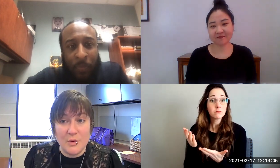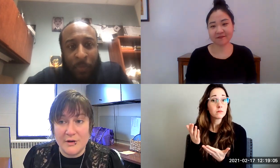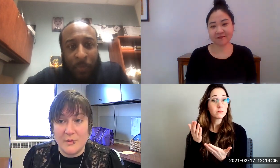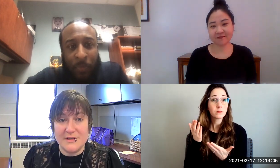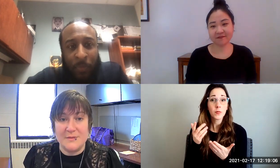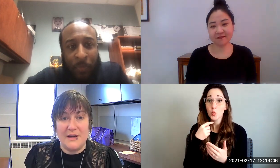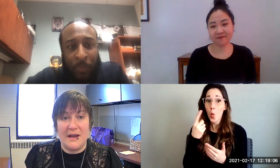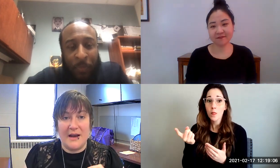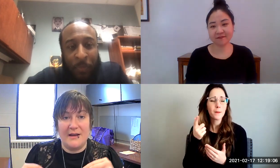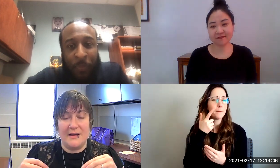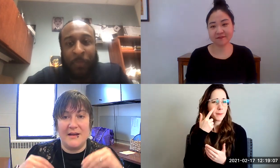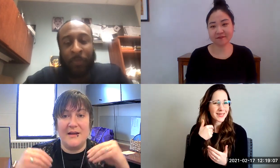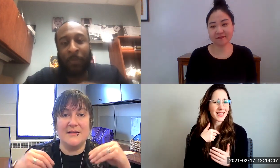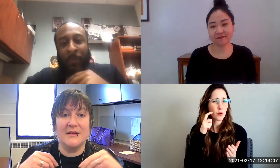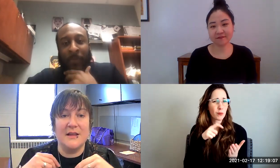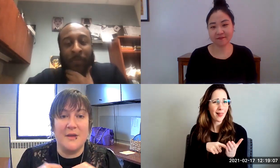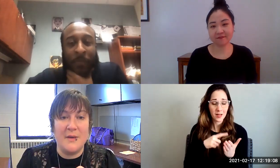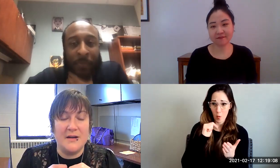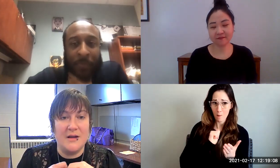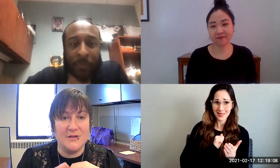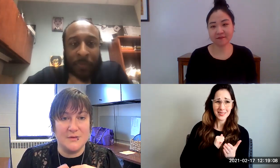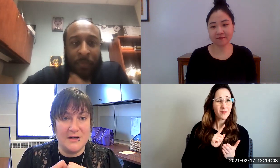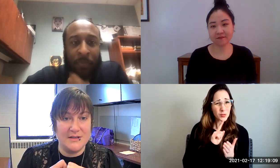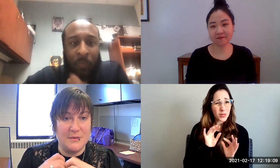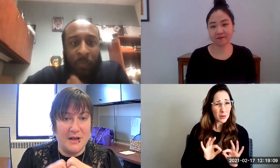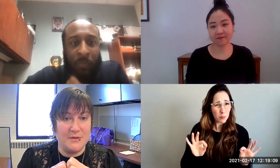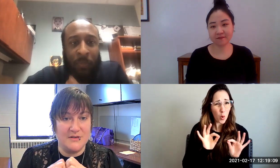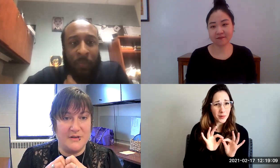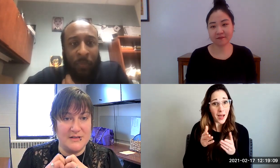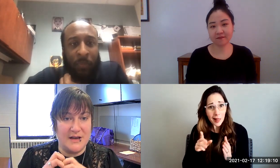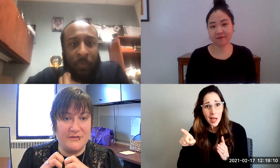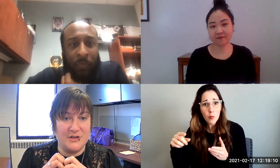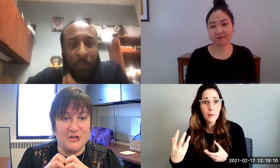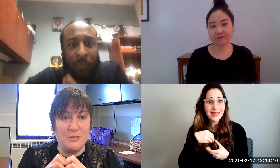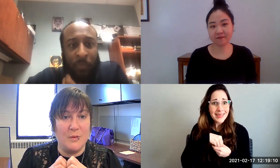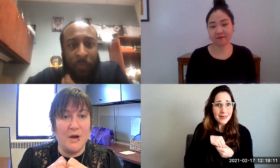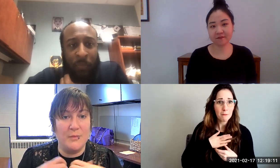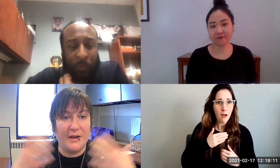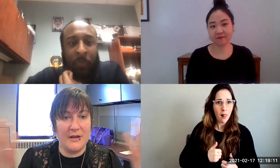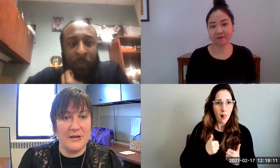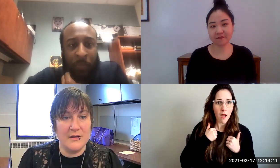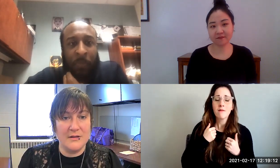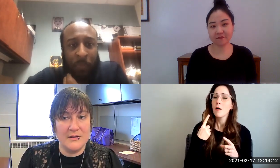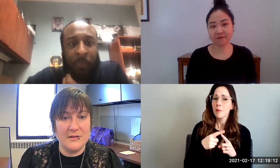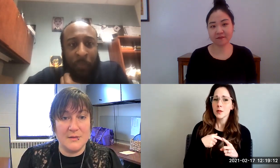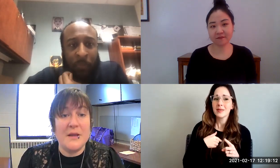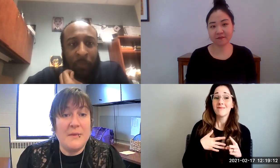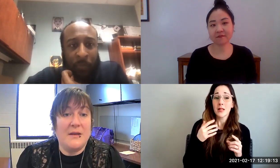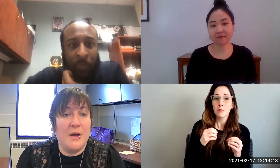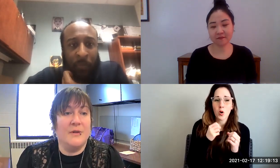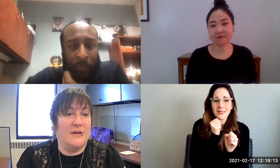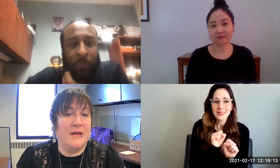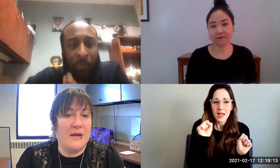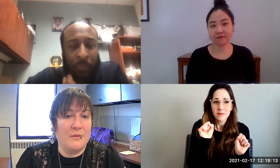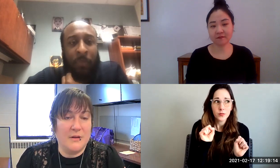realized how important it was to me, and I needed to let them in, and I also needed to be able to feel safe to do more public, to be